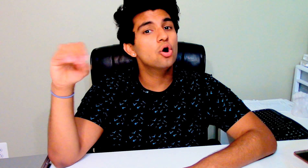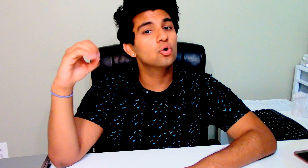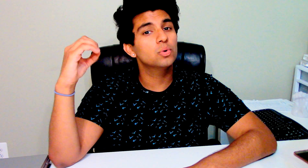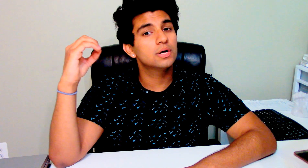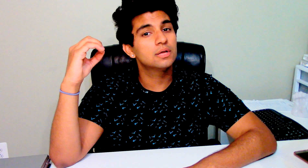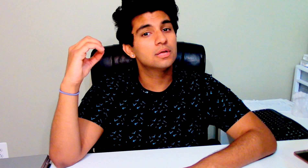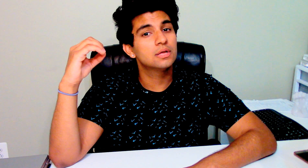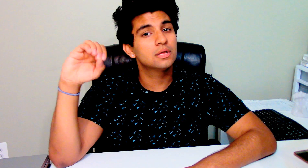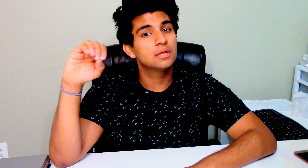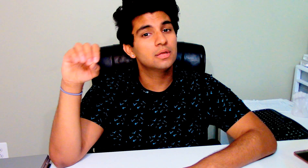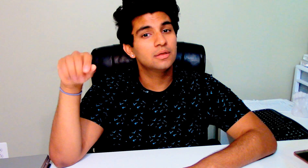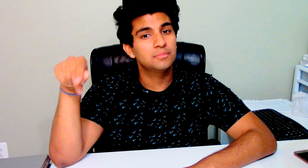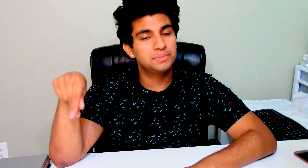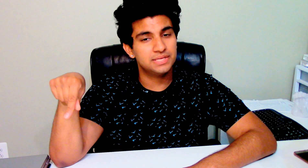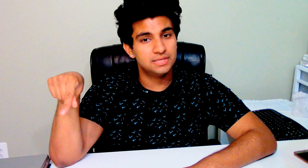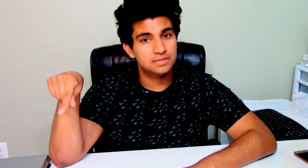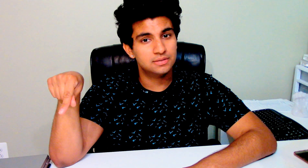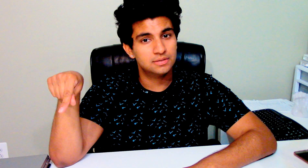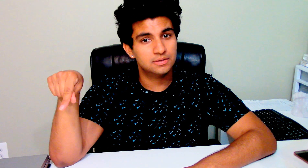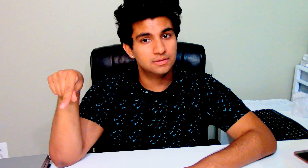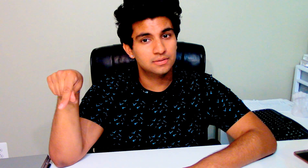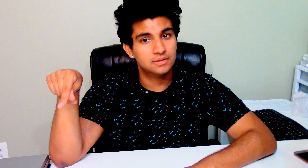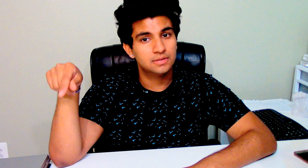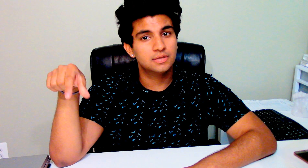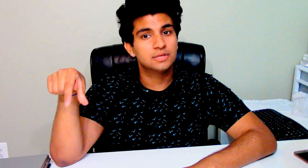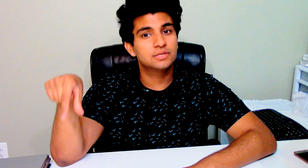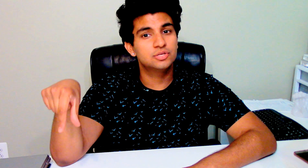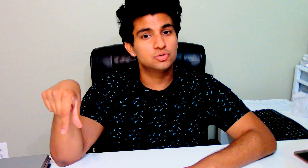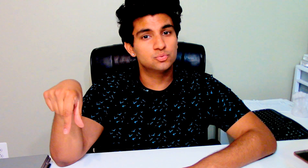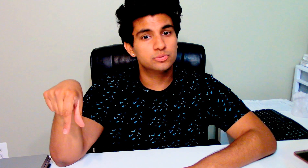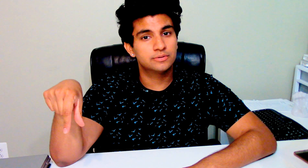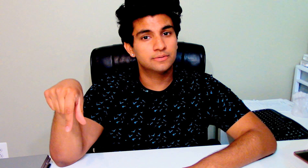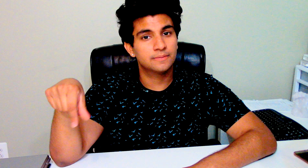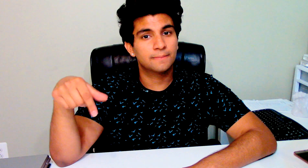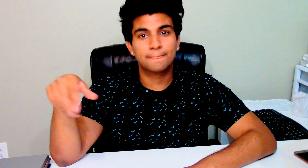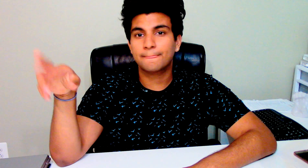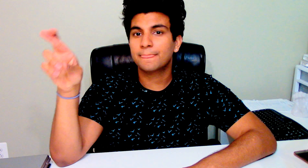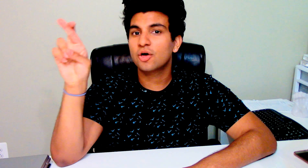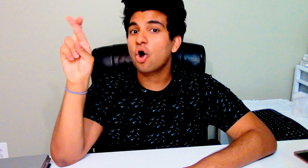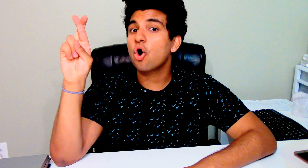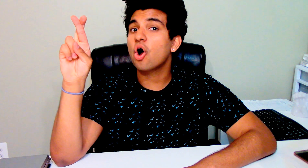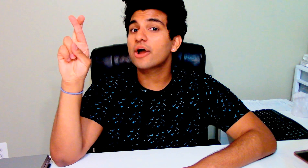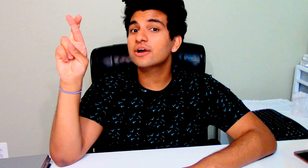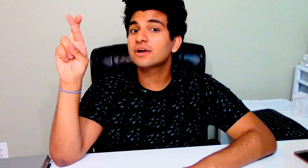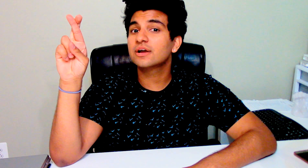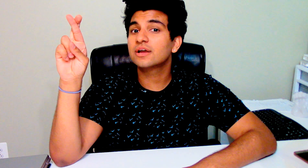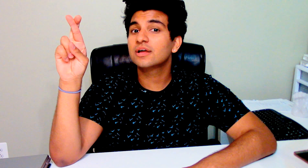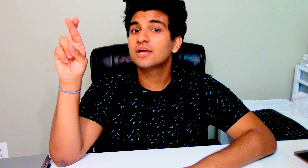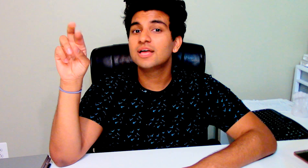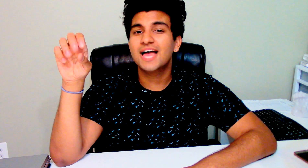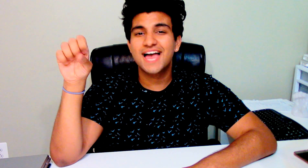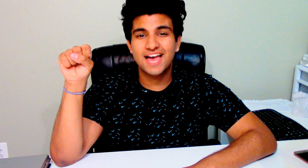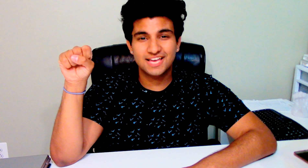O, P, Q, R,